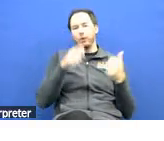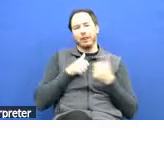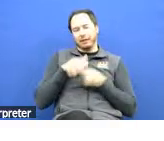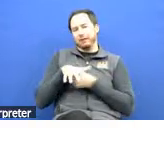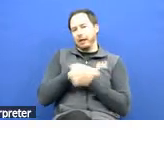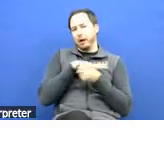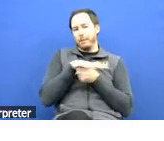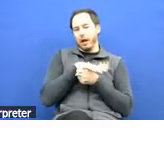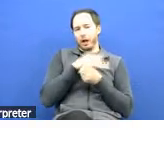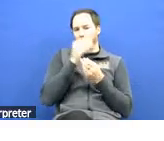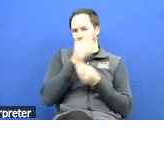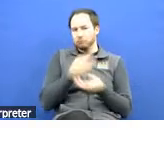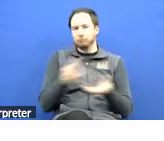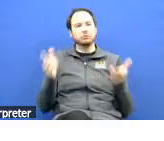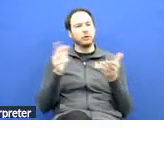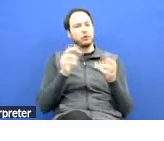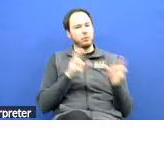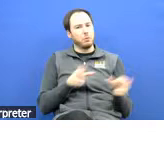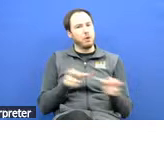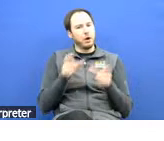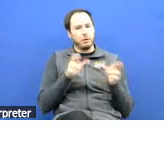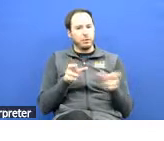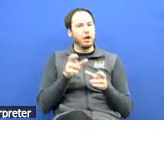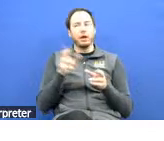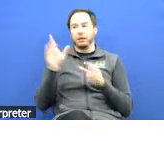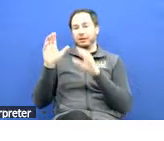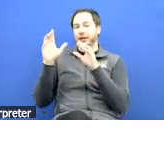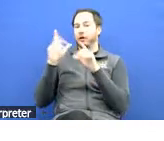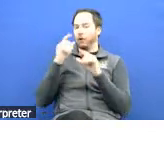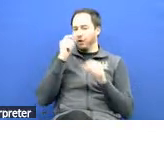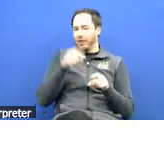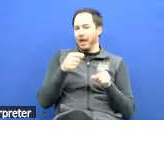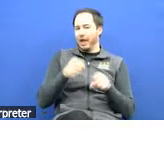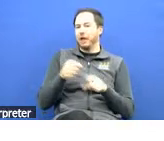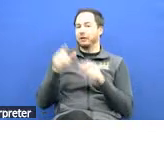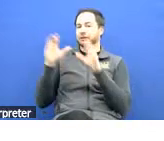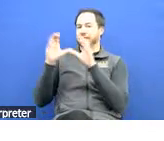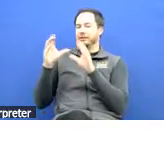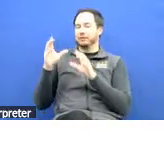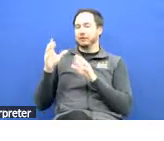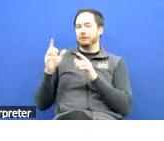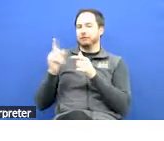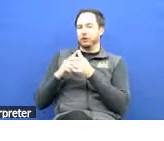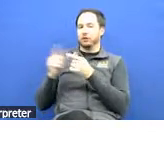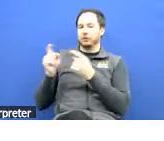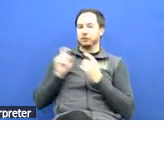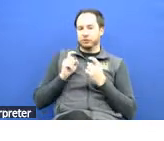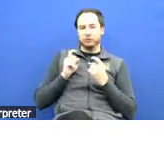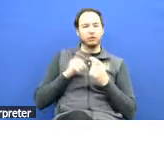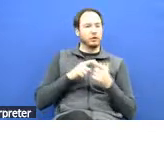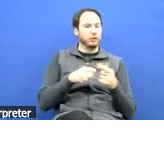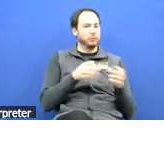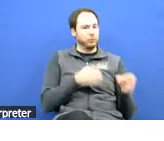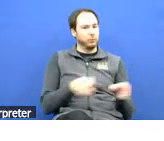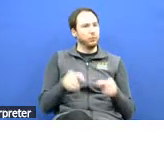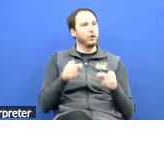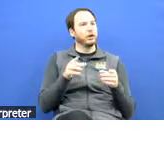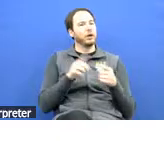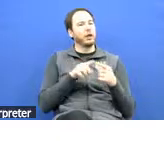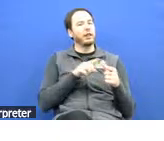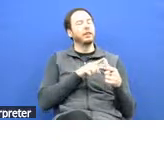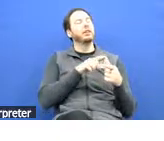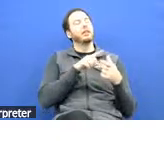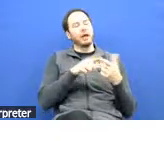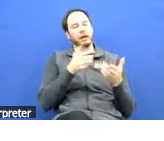when it's prepared, but it's prepared after the certificate is issued. And that's just to prepare it is a several month process.